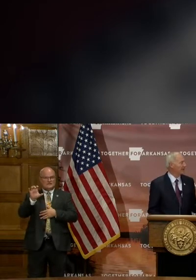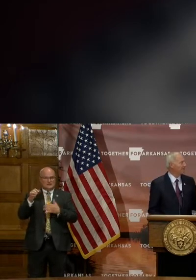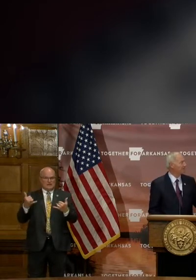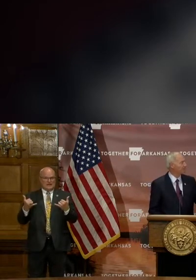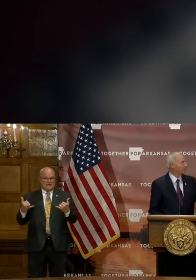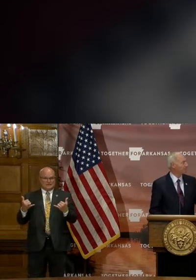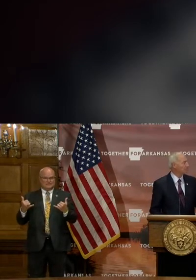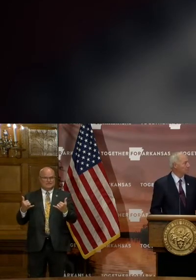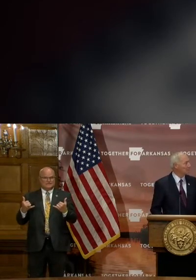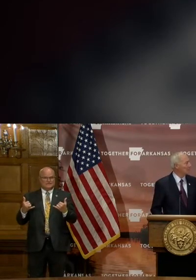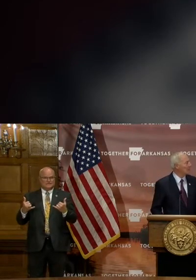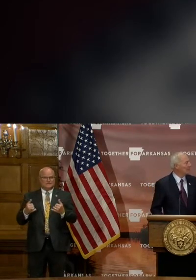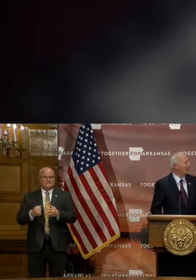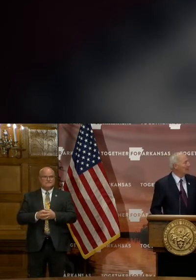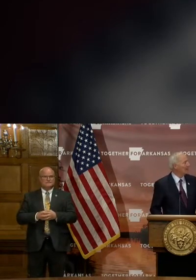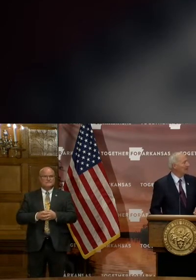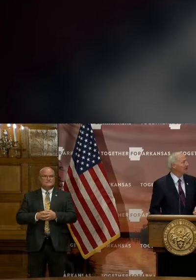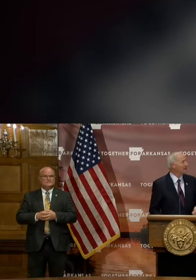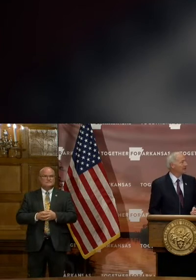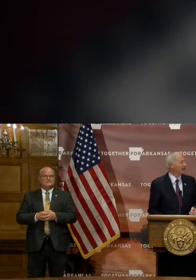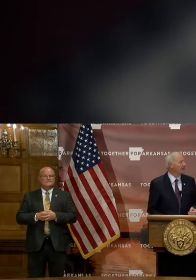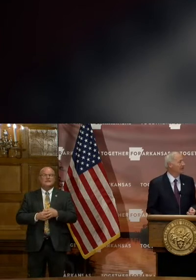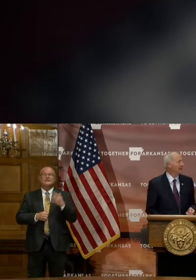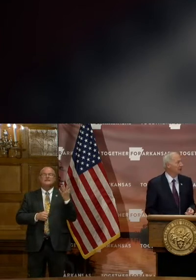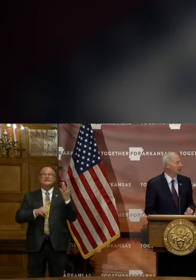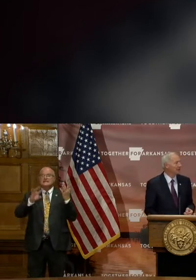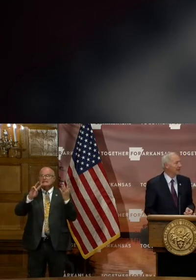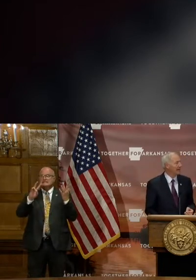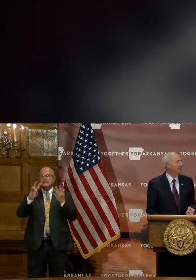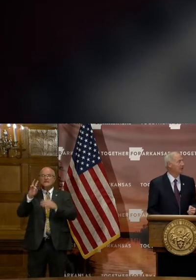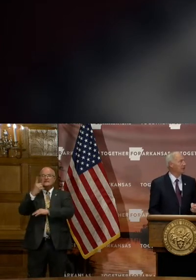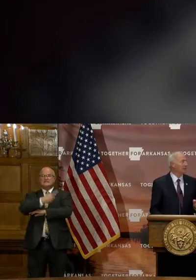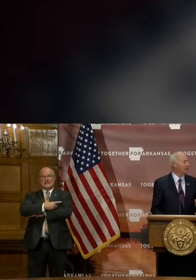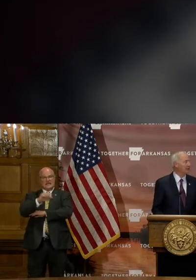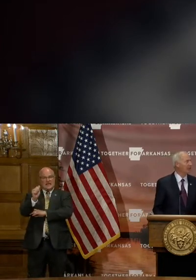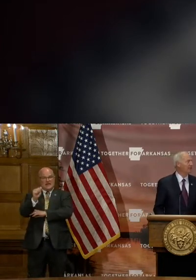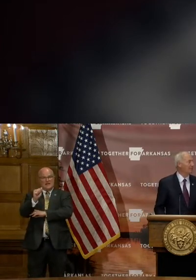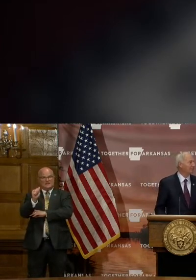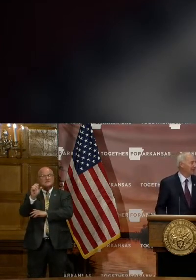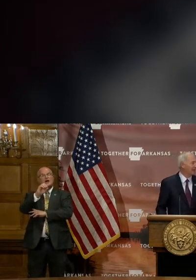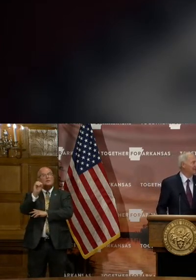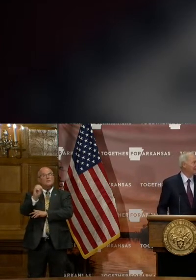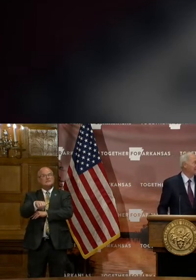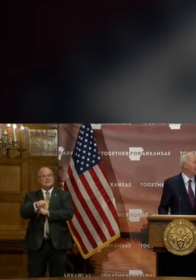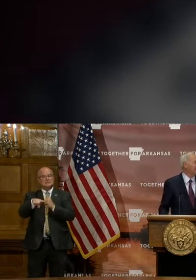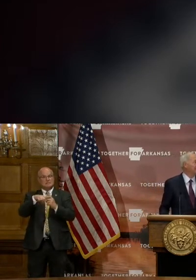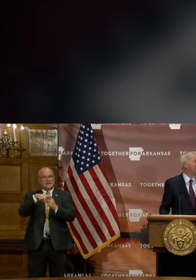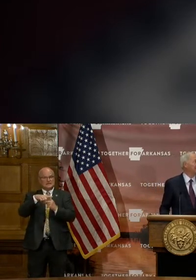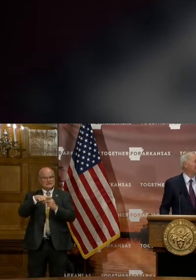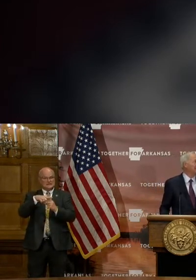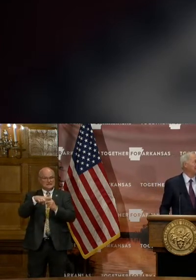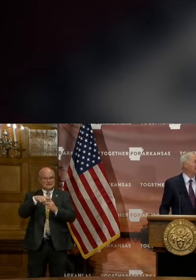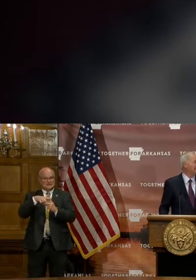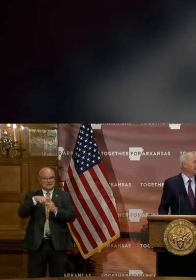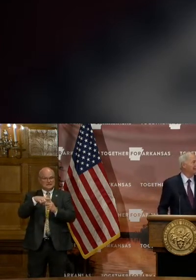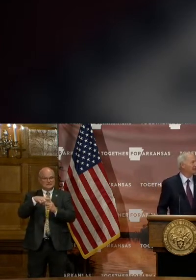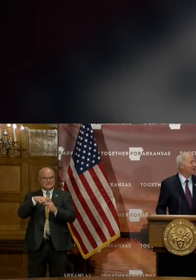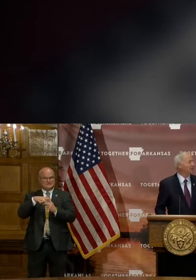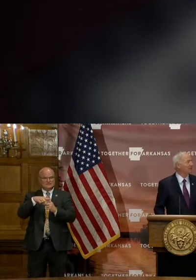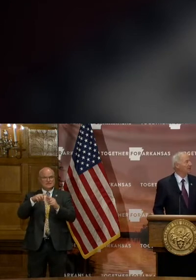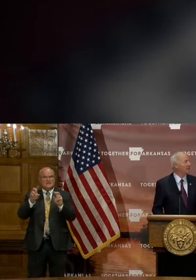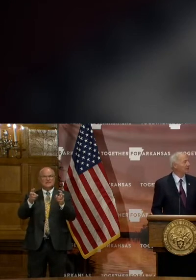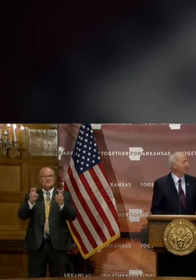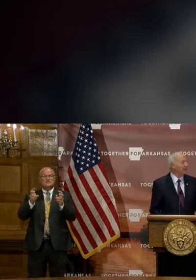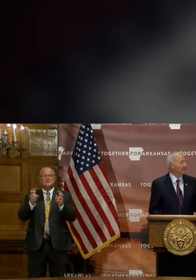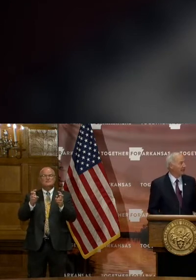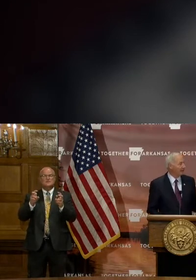this point. This is the 7-day rolling average of percent positivity in